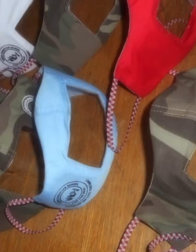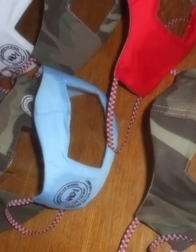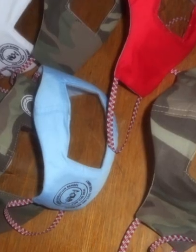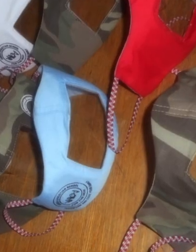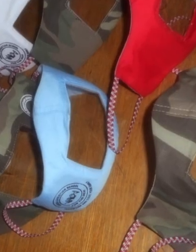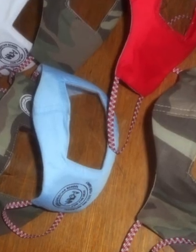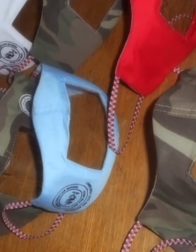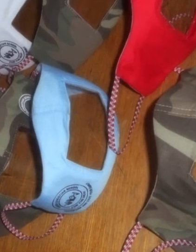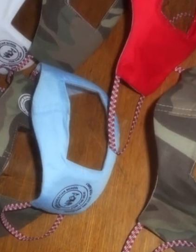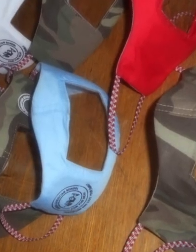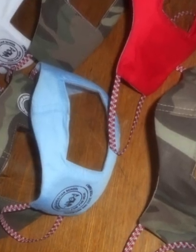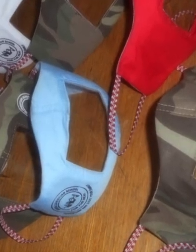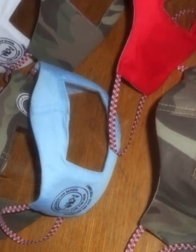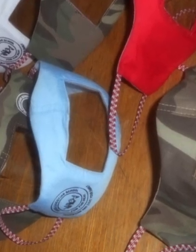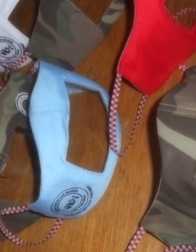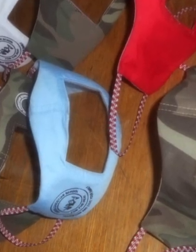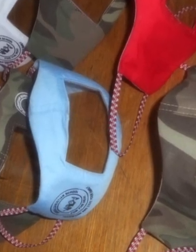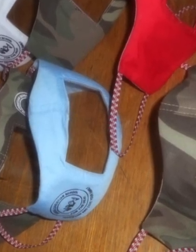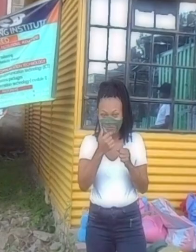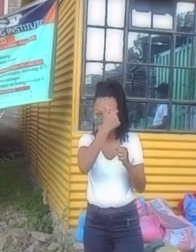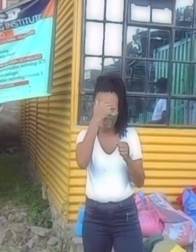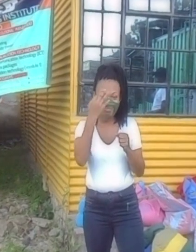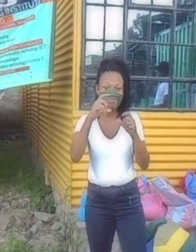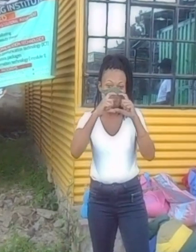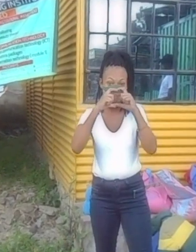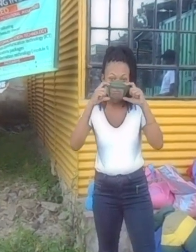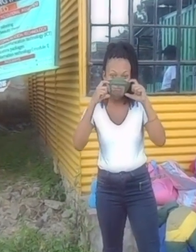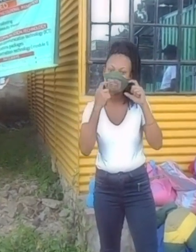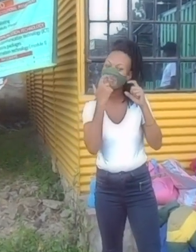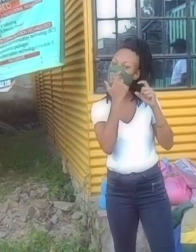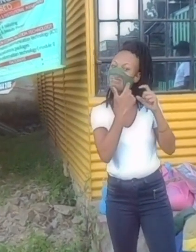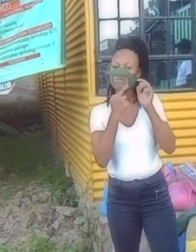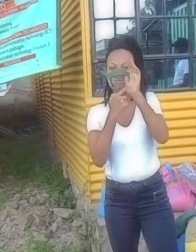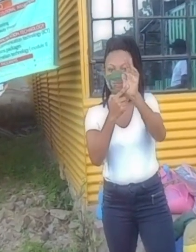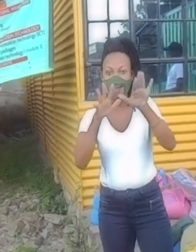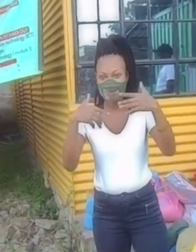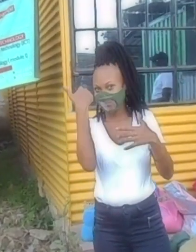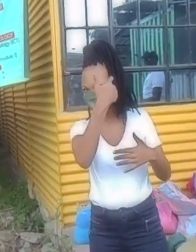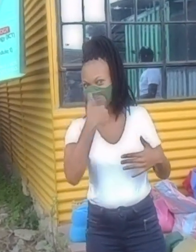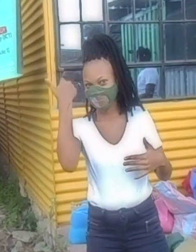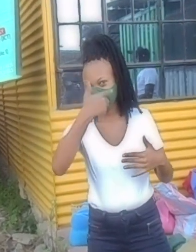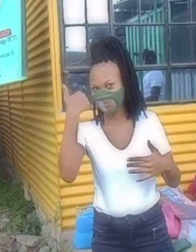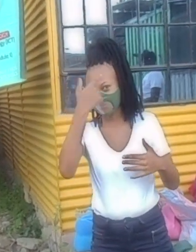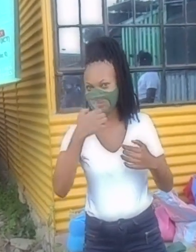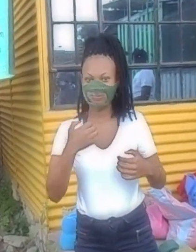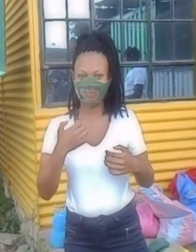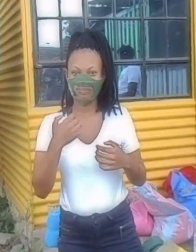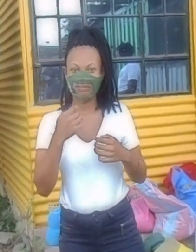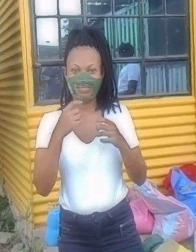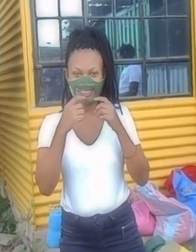government facility at the moment produces these. But we were able to trace an institution, the Kenya